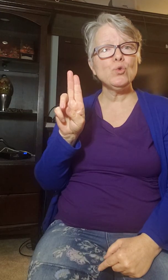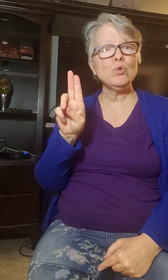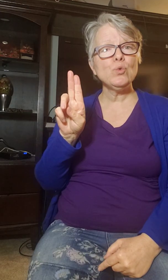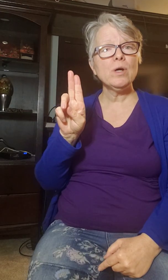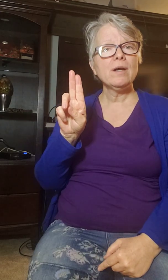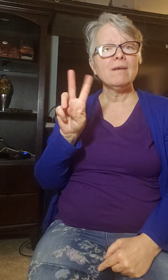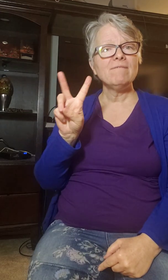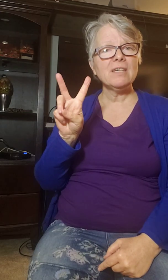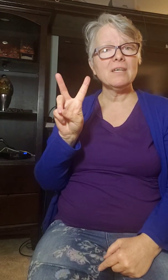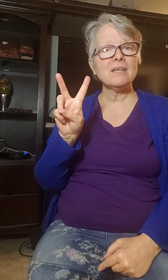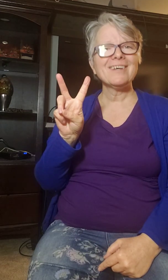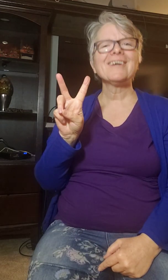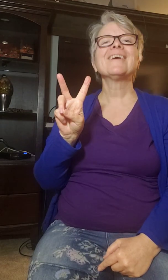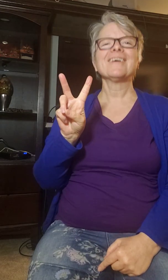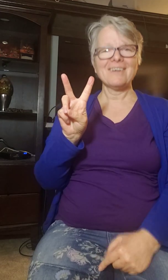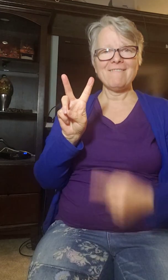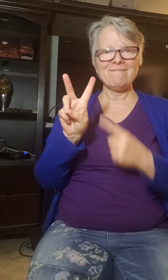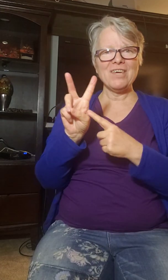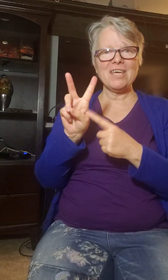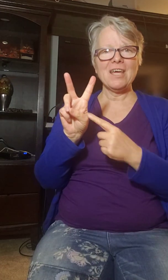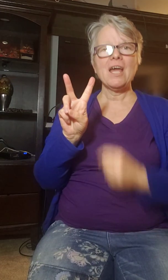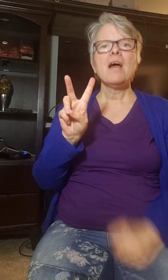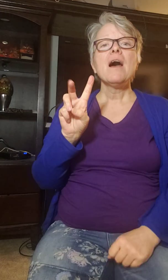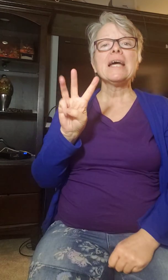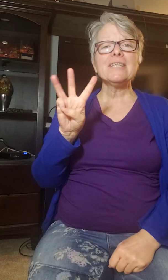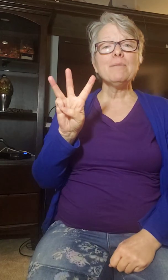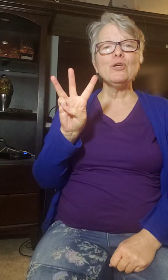U, V. V. W.